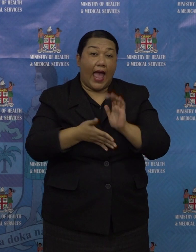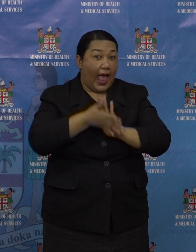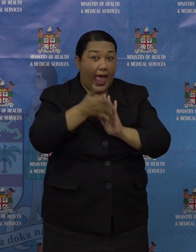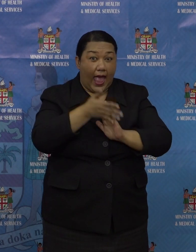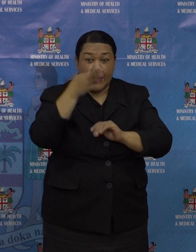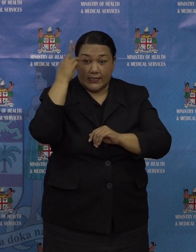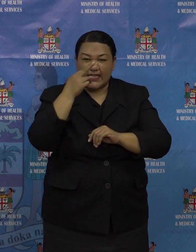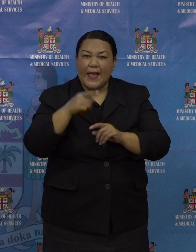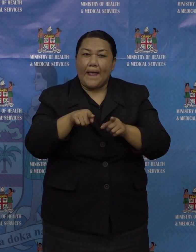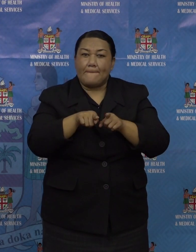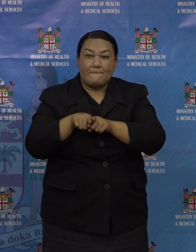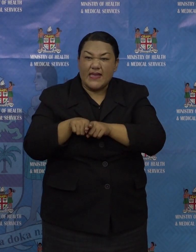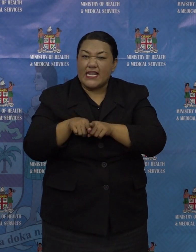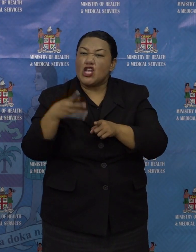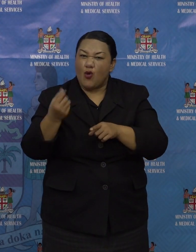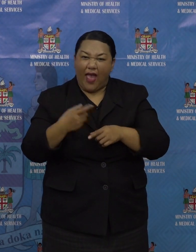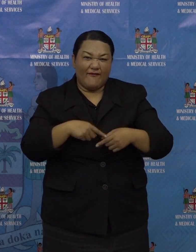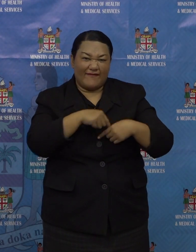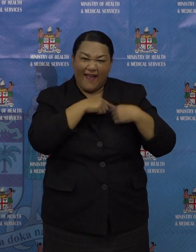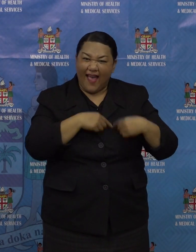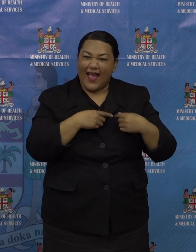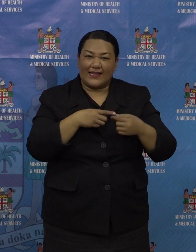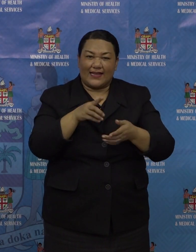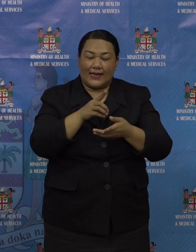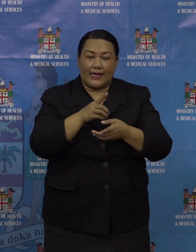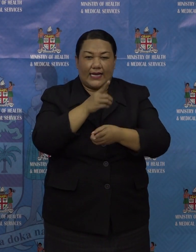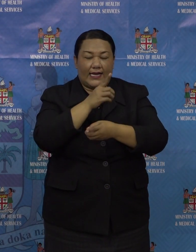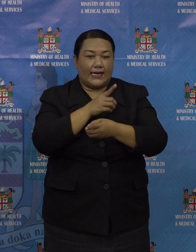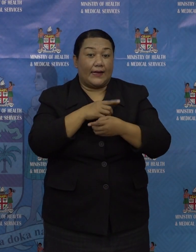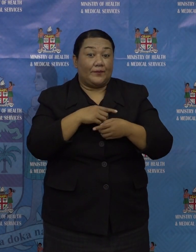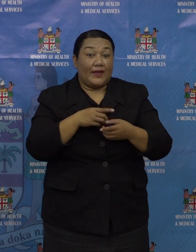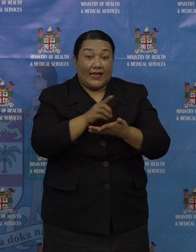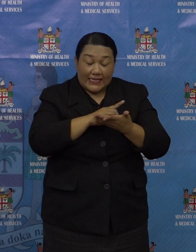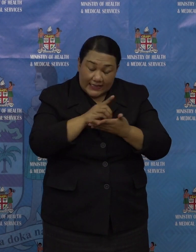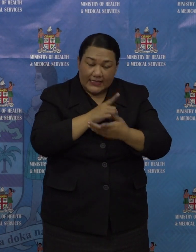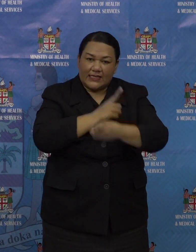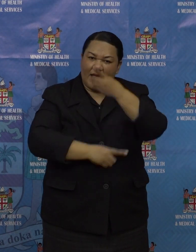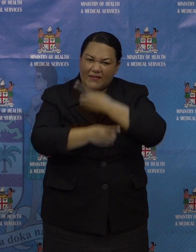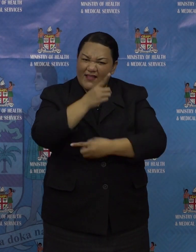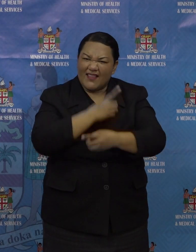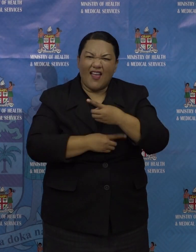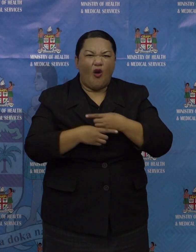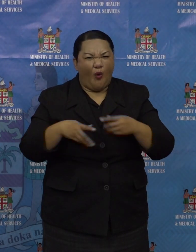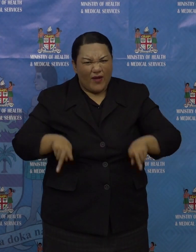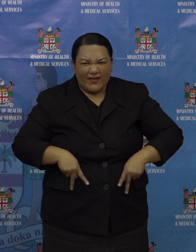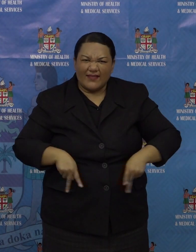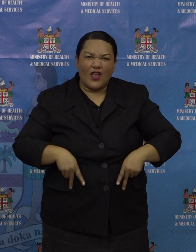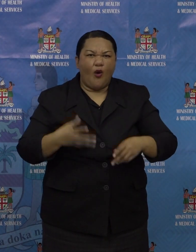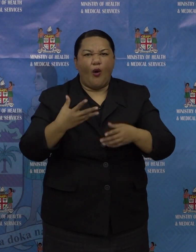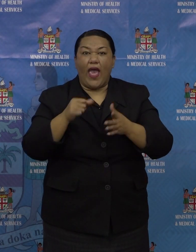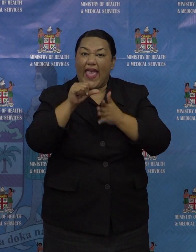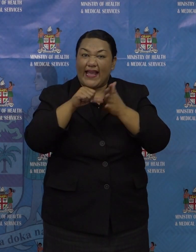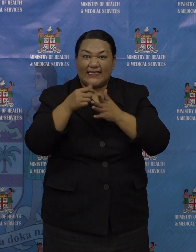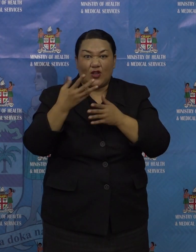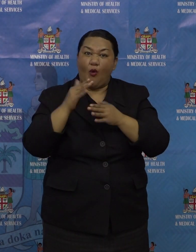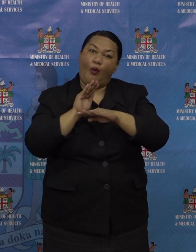you have a non-communicable disease, an NCD, or you are over the age of 50, or you have,